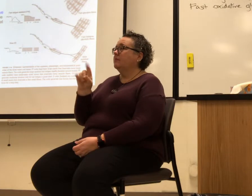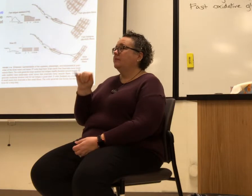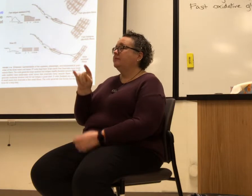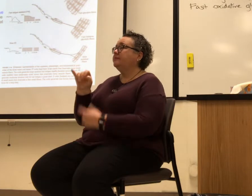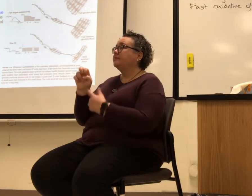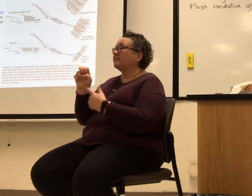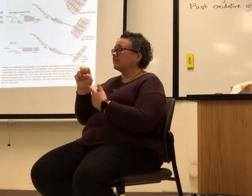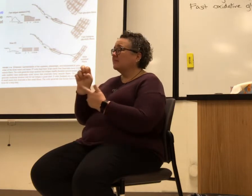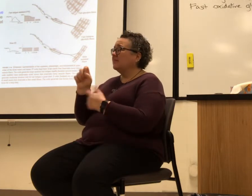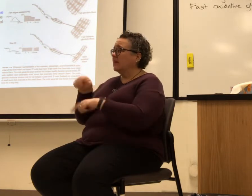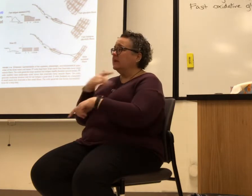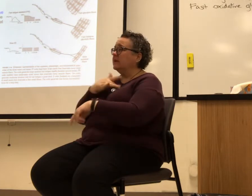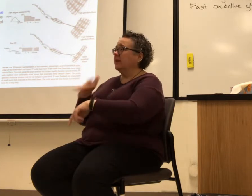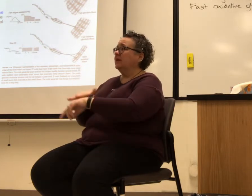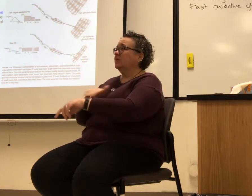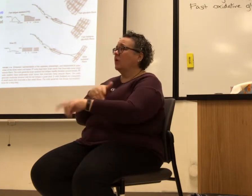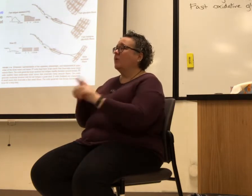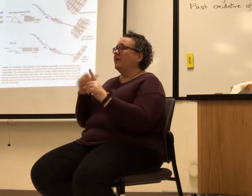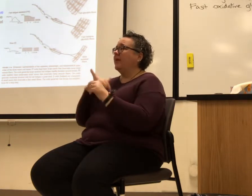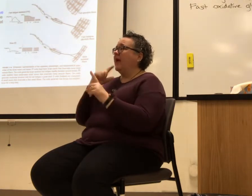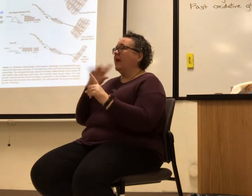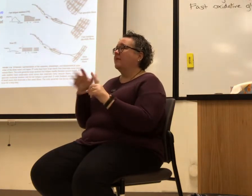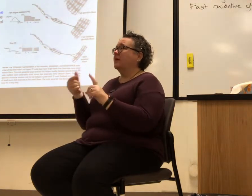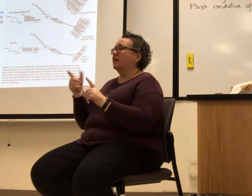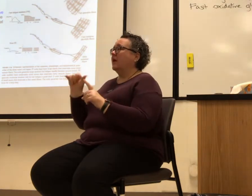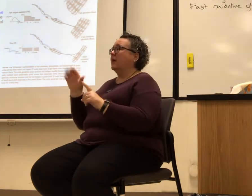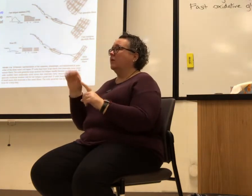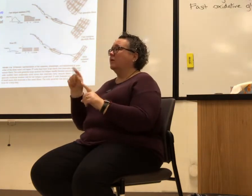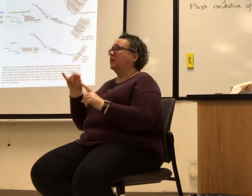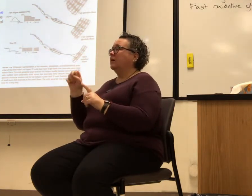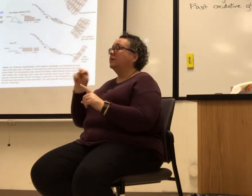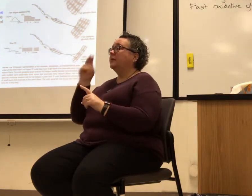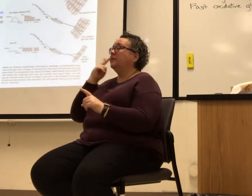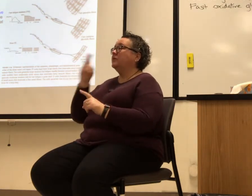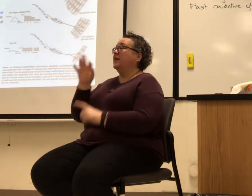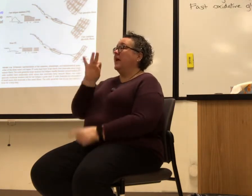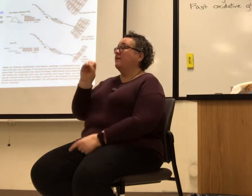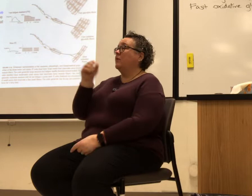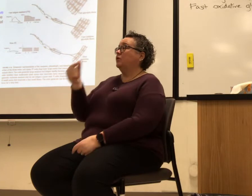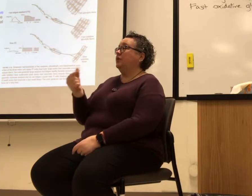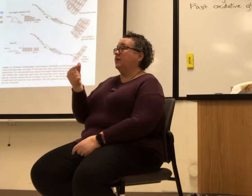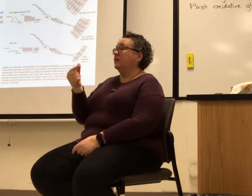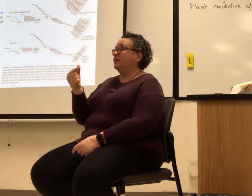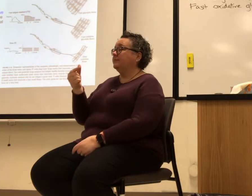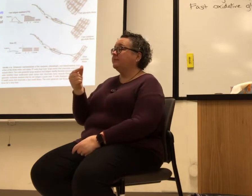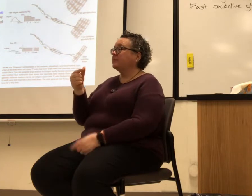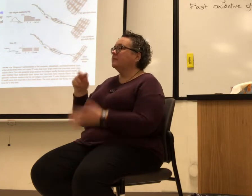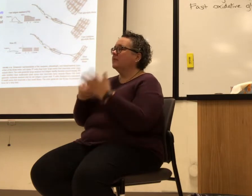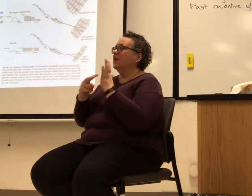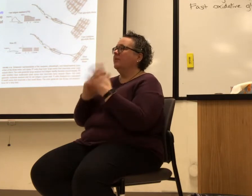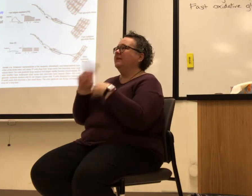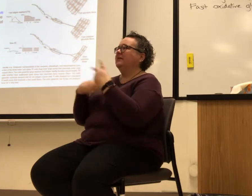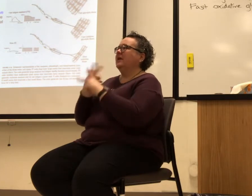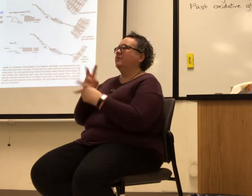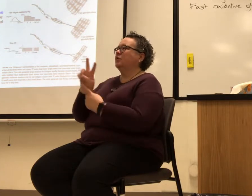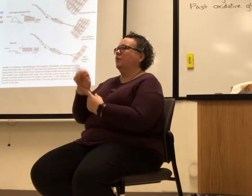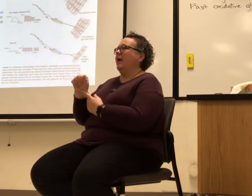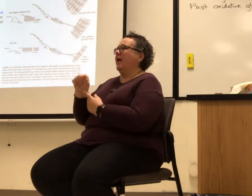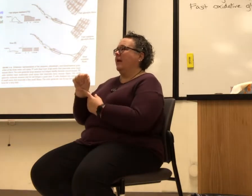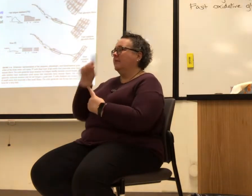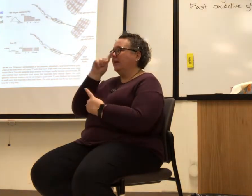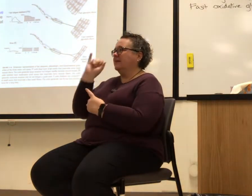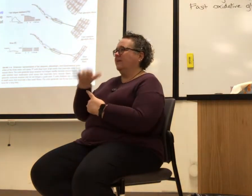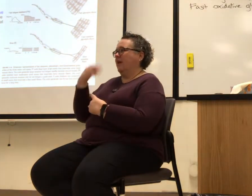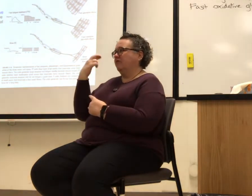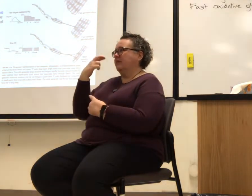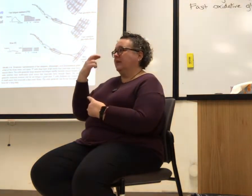healthy amount of glycolytic metabolism. So if you ever see the term FOG, it's referring to the type 2As because of this